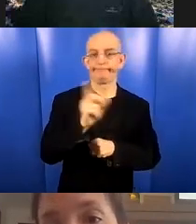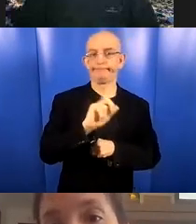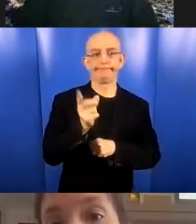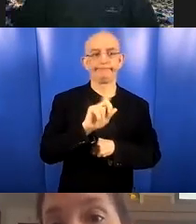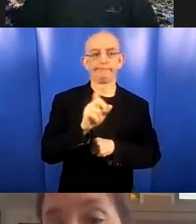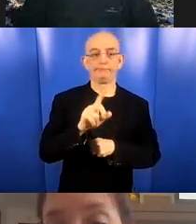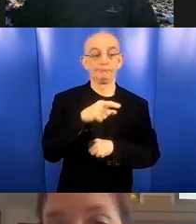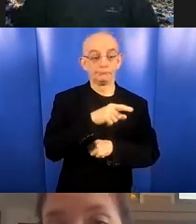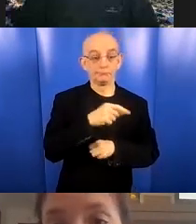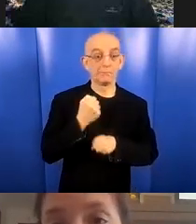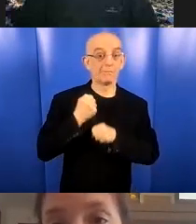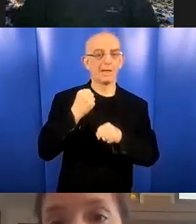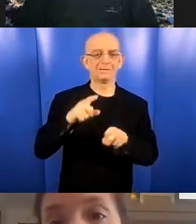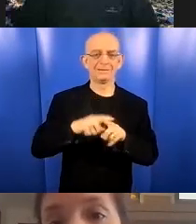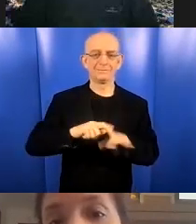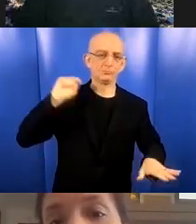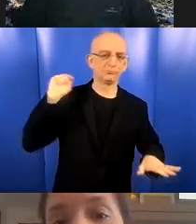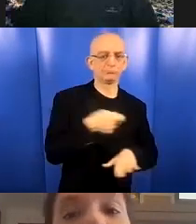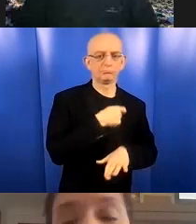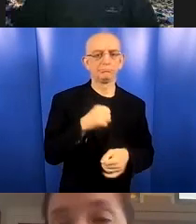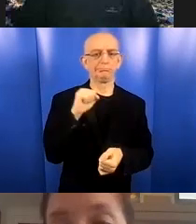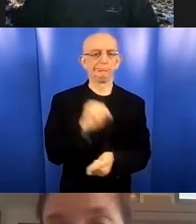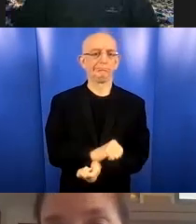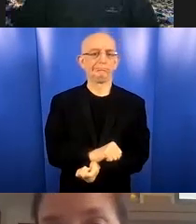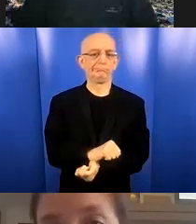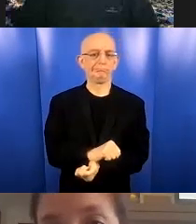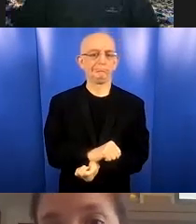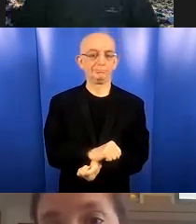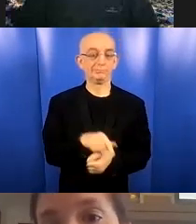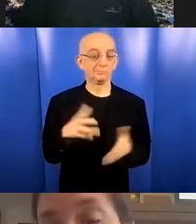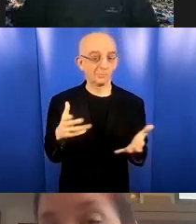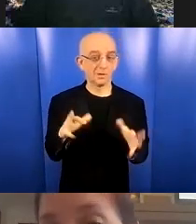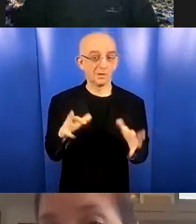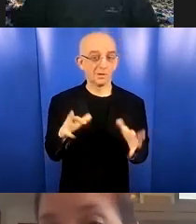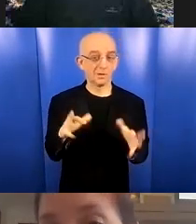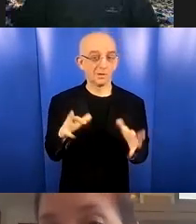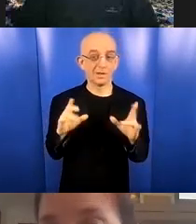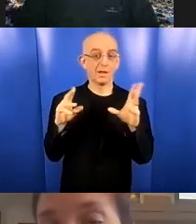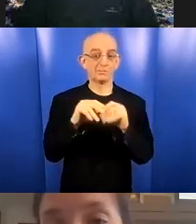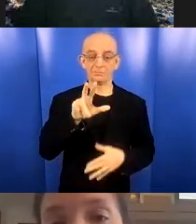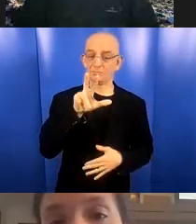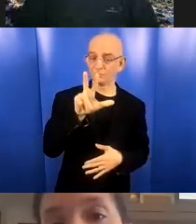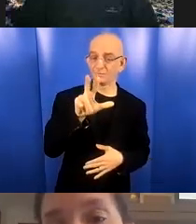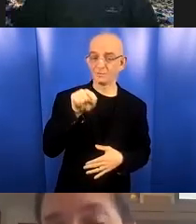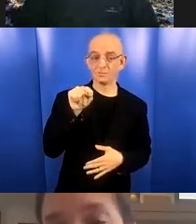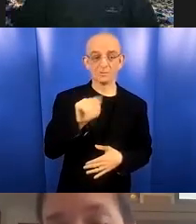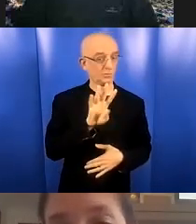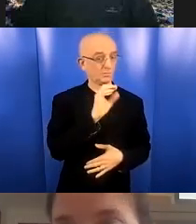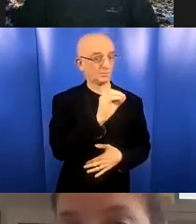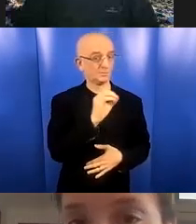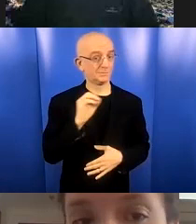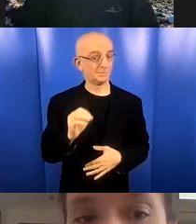people live in countries that have open civic space where their freedoms are mostly